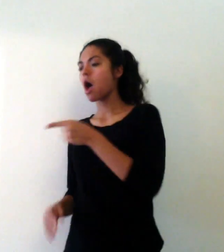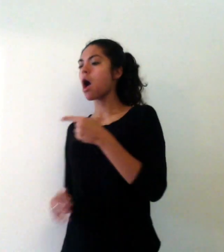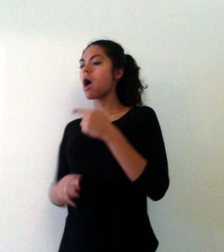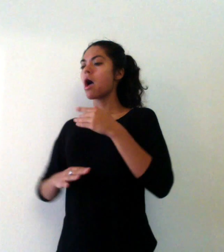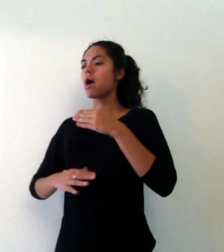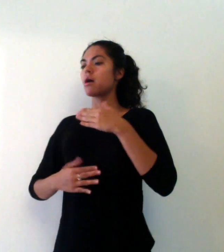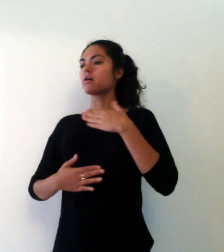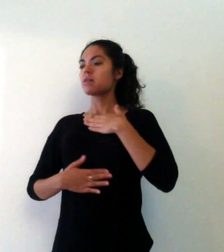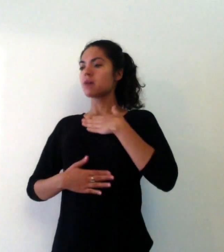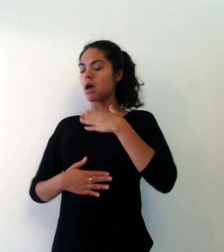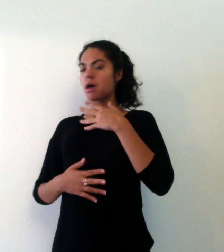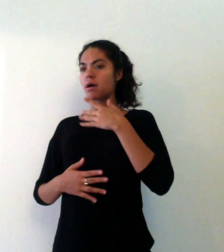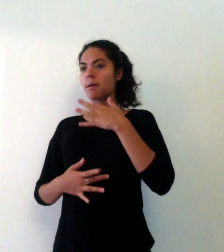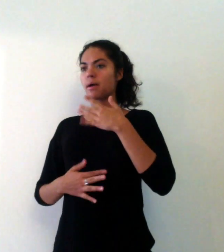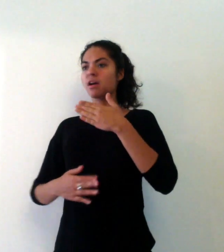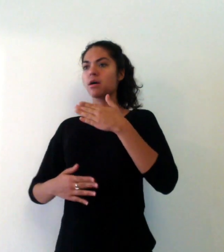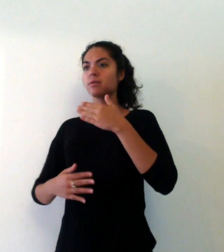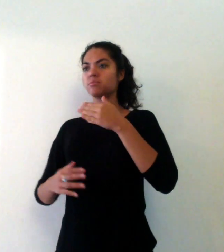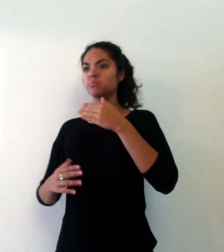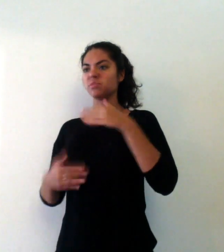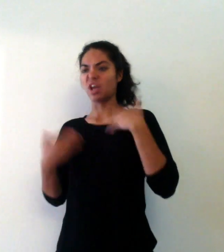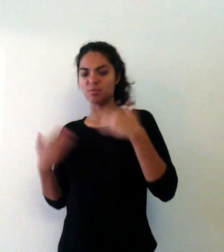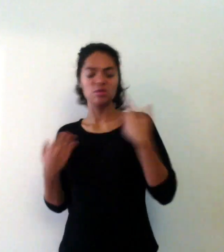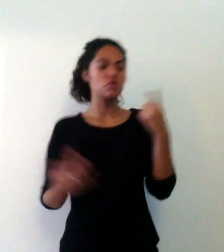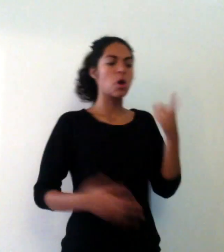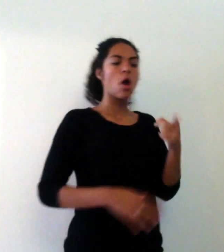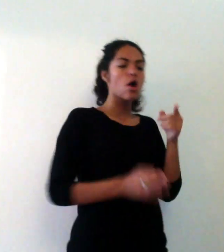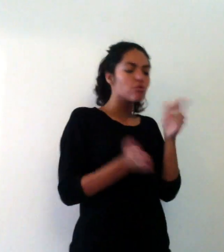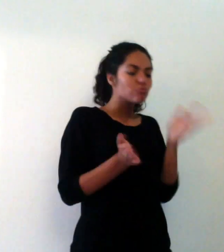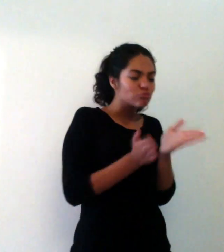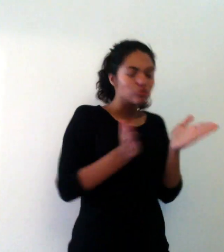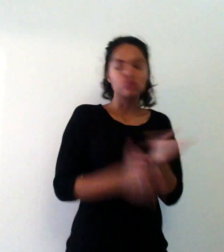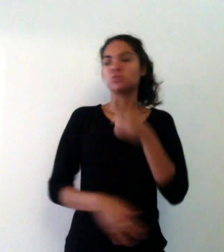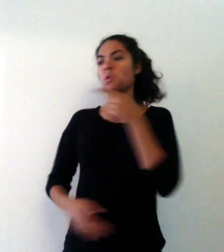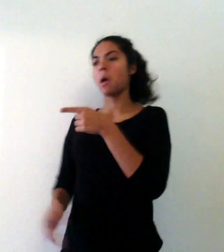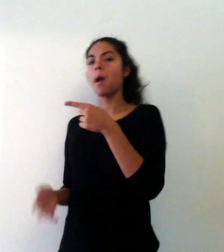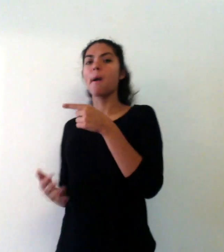over lifelong commitment, the prostitute over the mother.